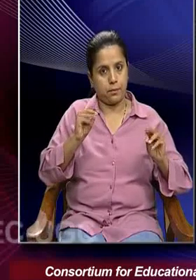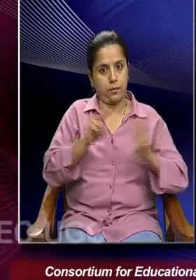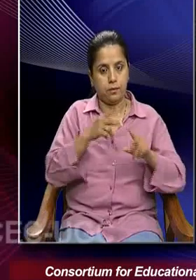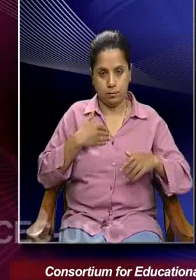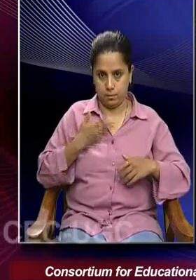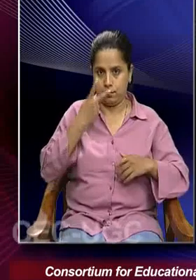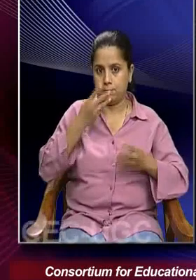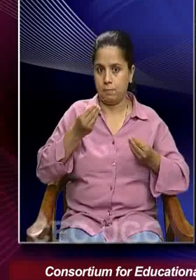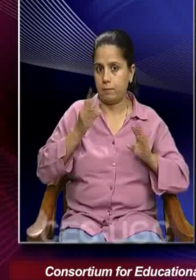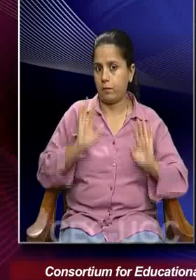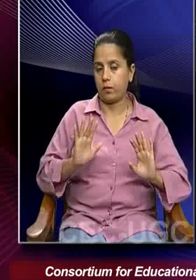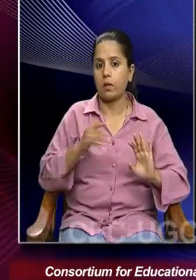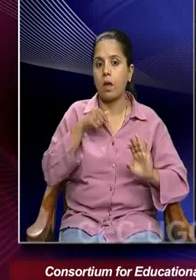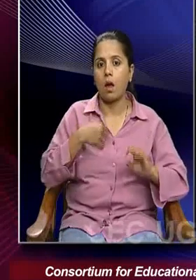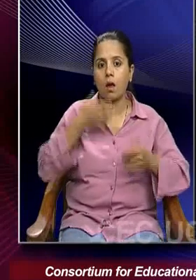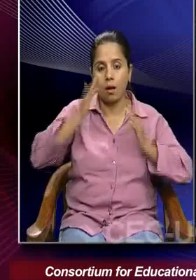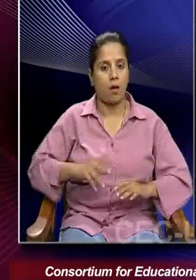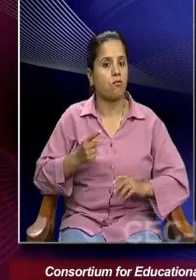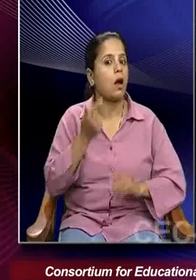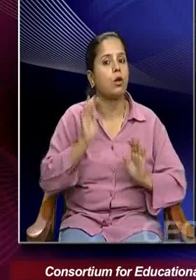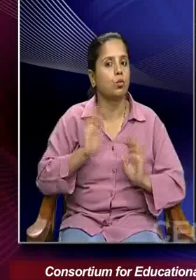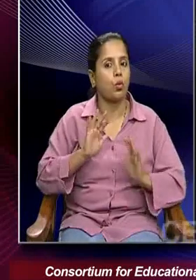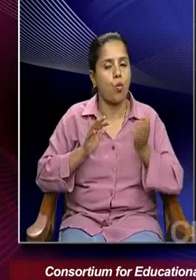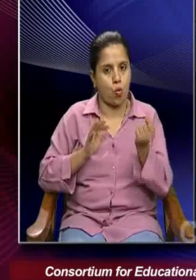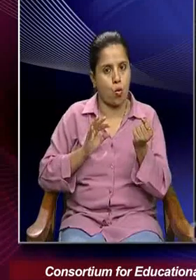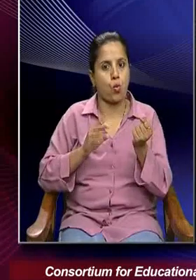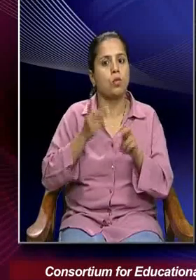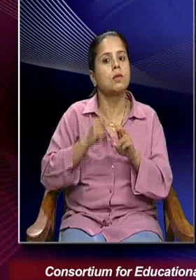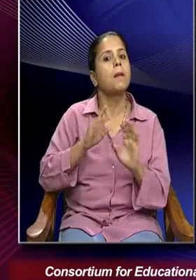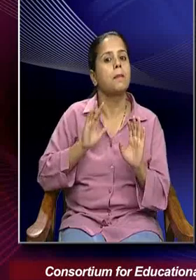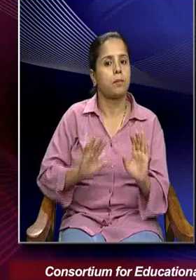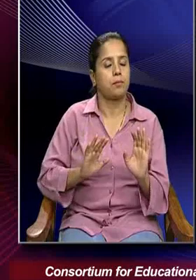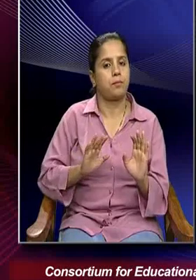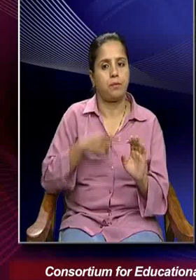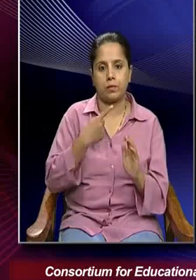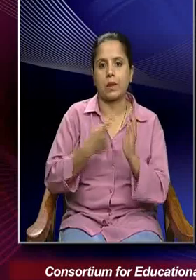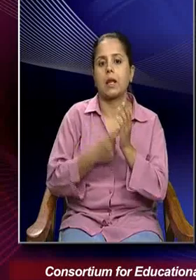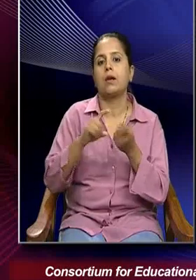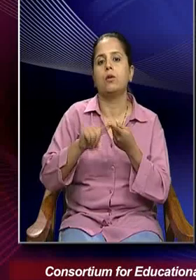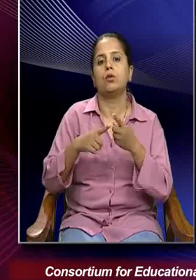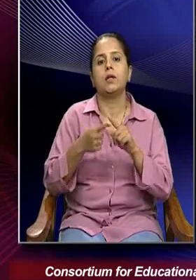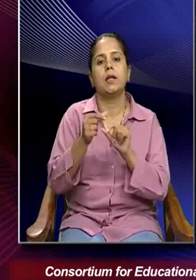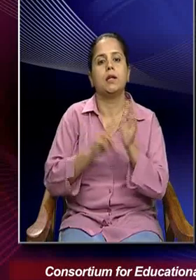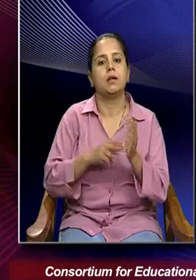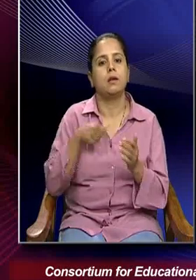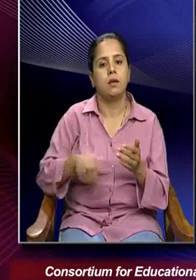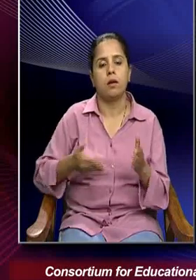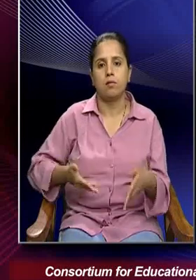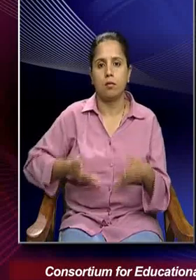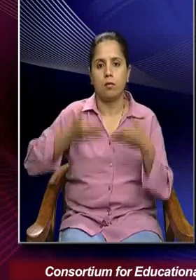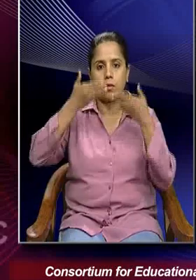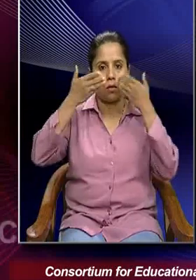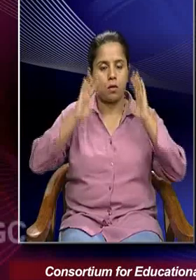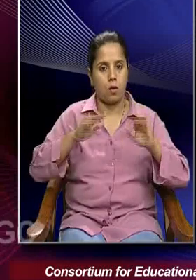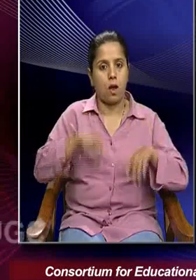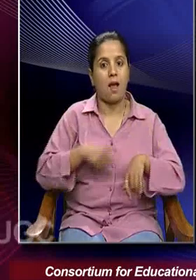much air as possible, tries to retain it for half of